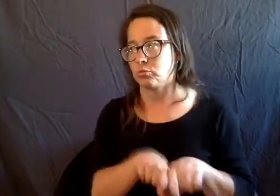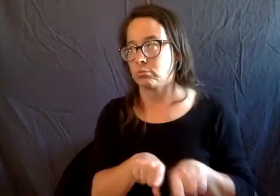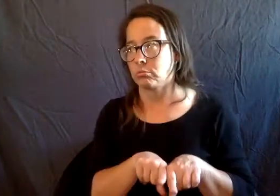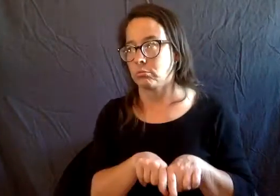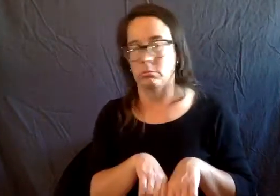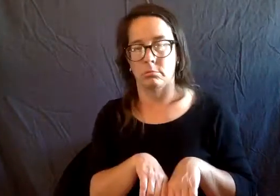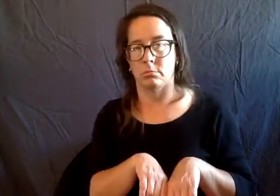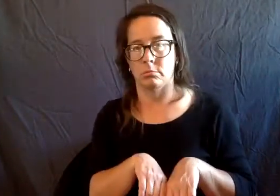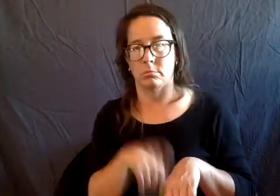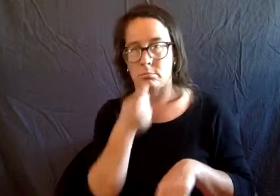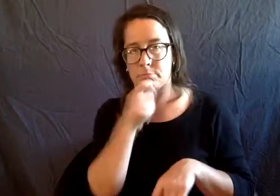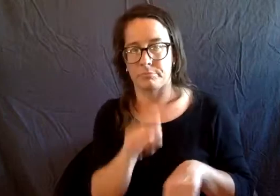do it?" And